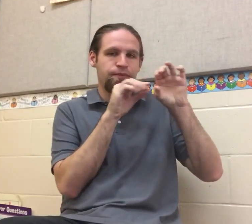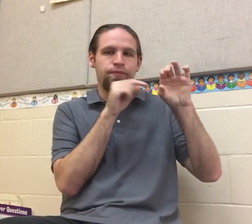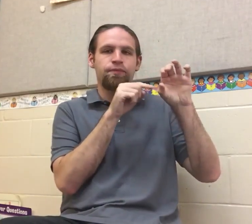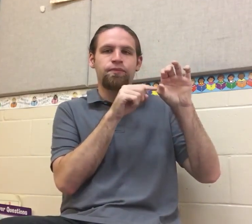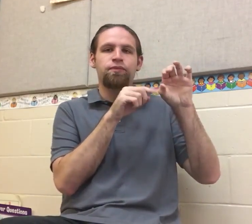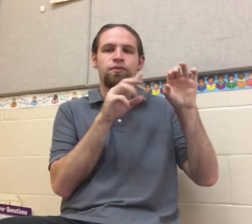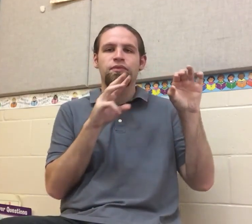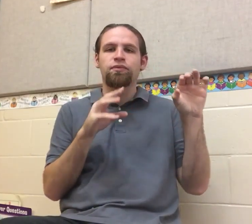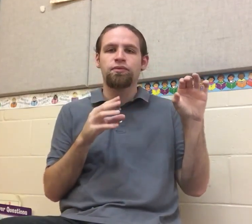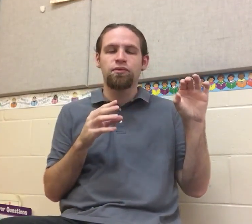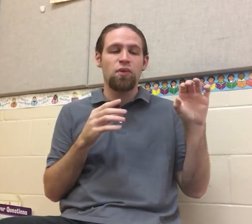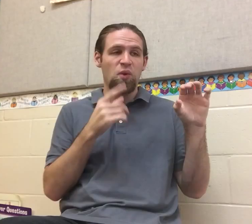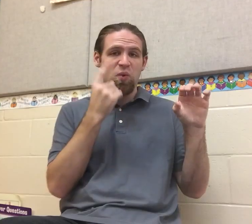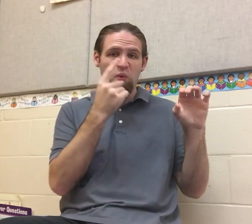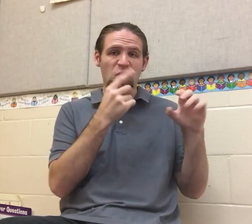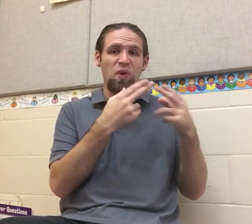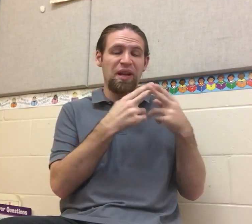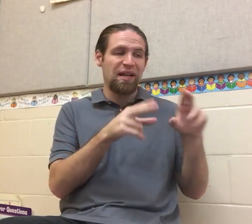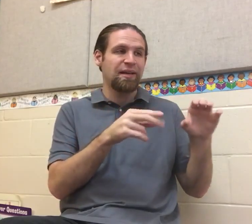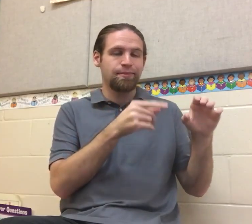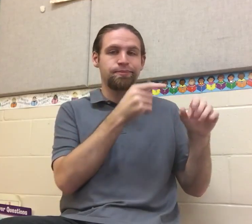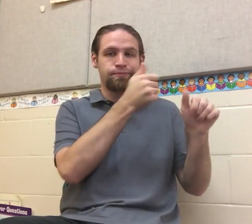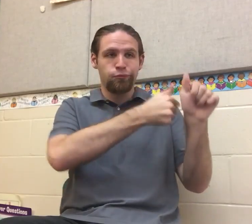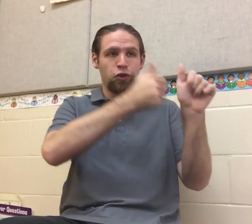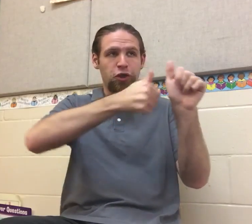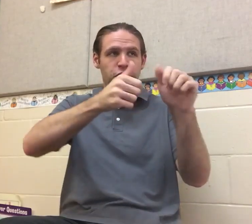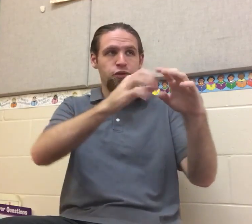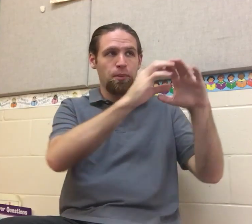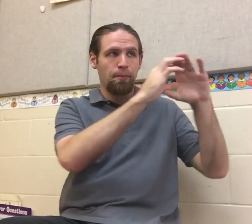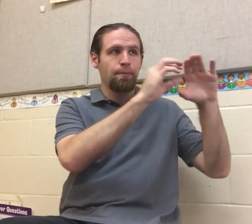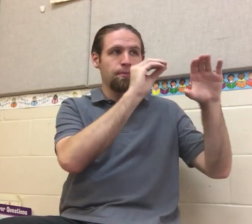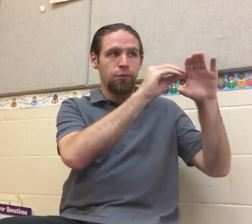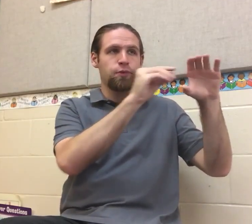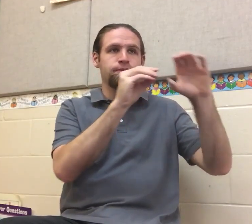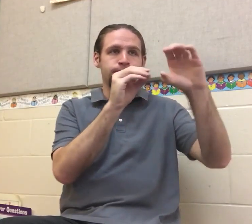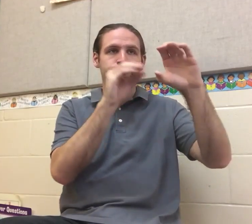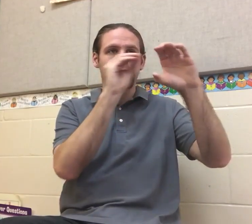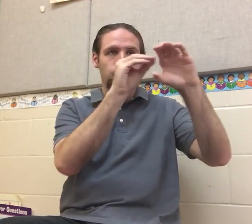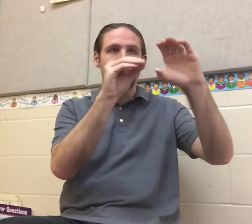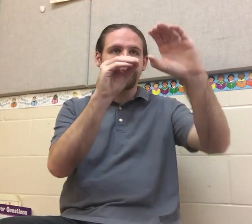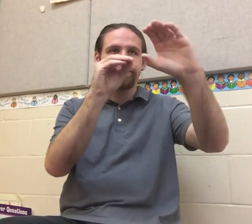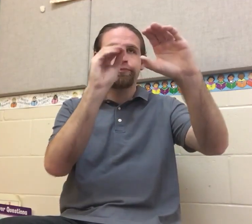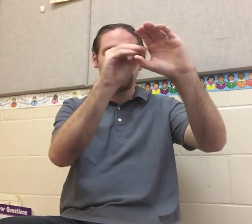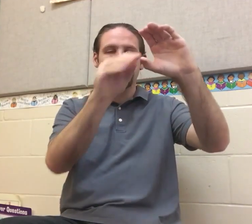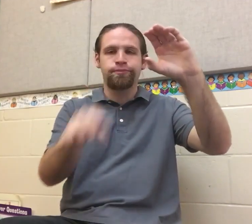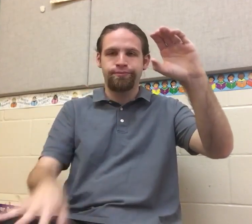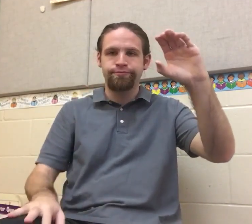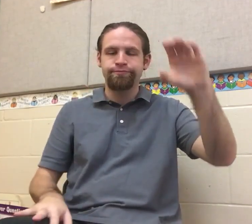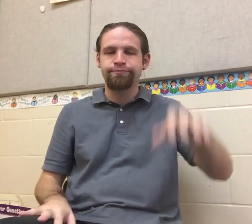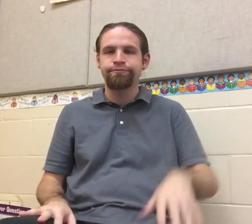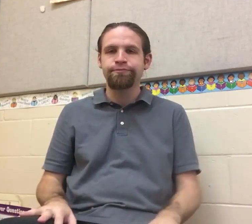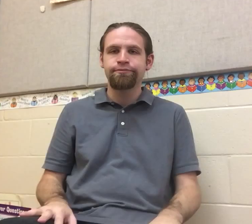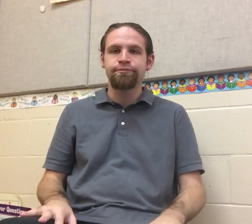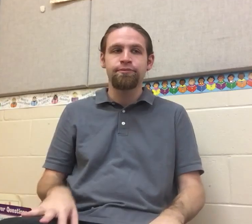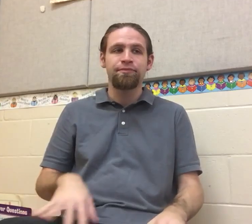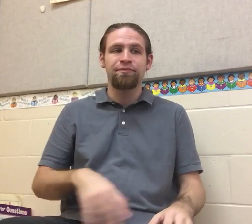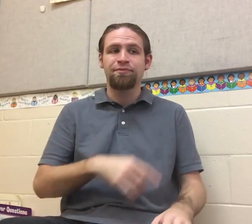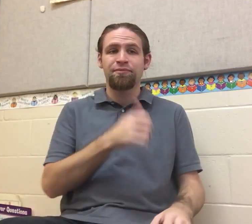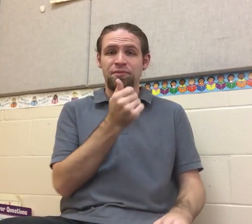Most insects are solitary, living alone their entire lives. They are alone when they hatch from their eggs,